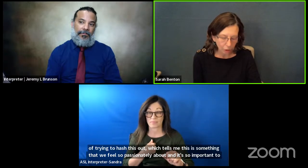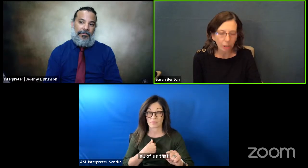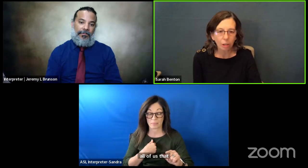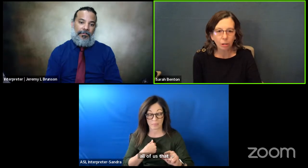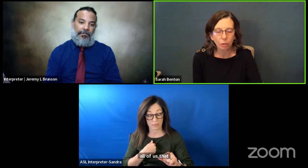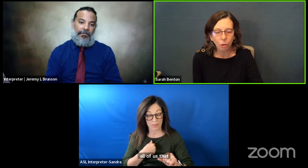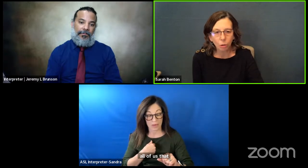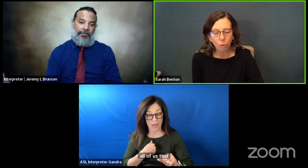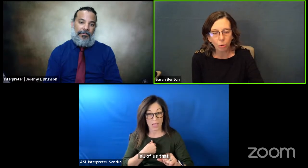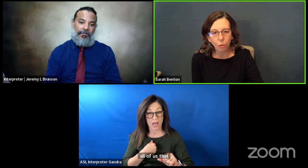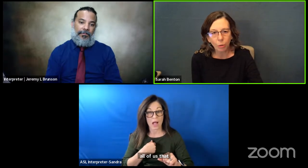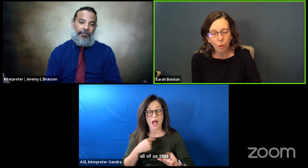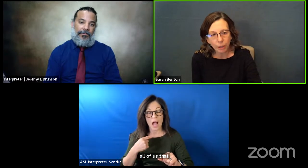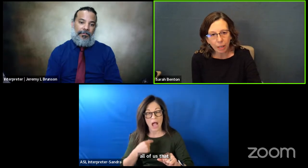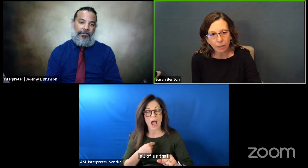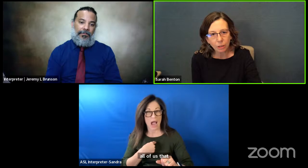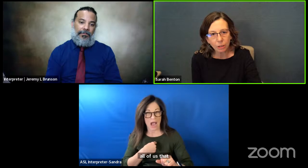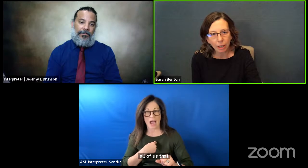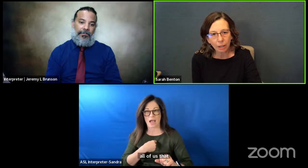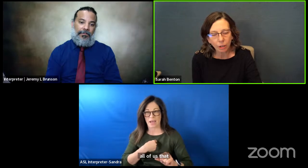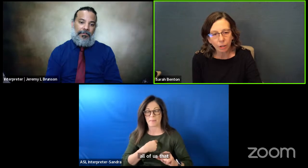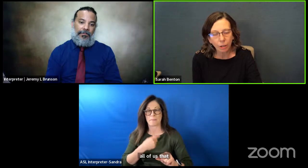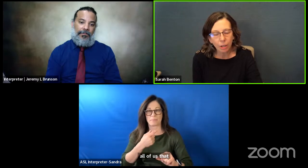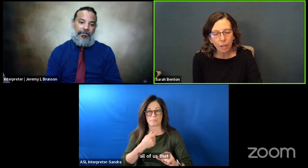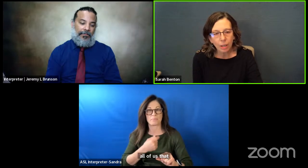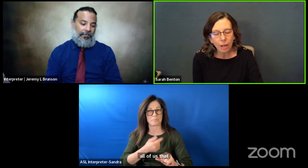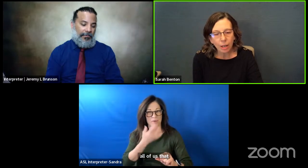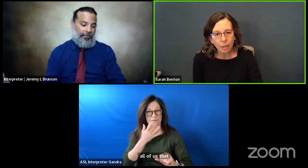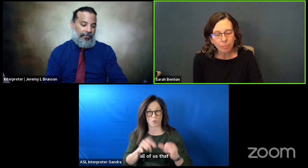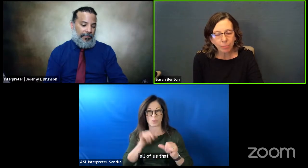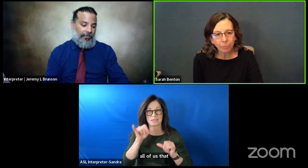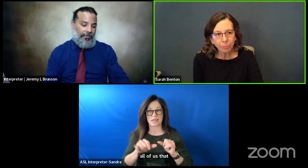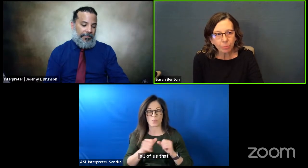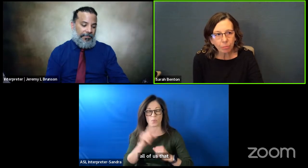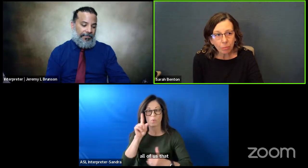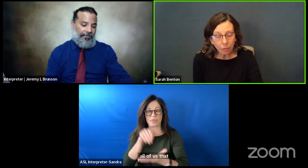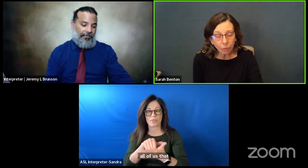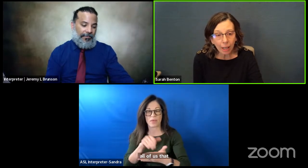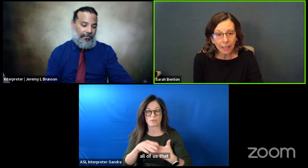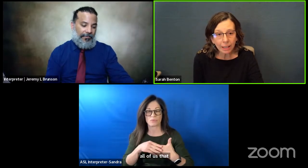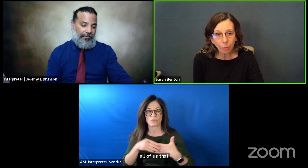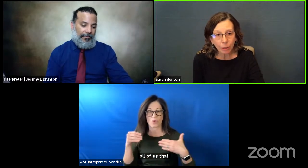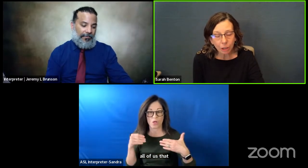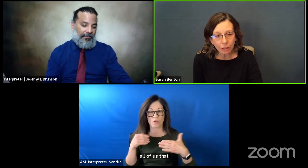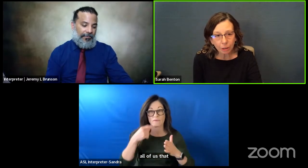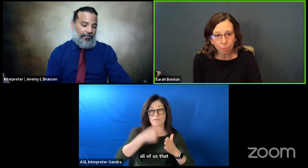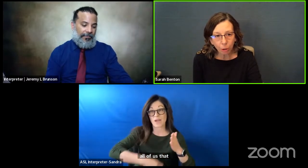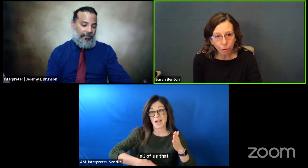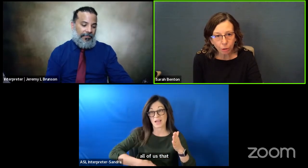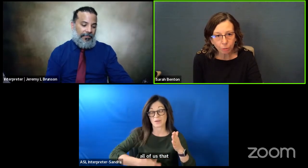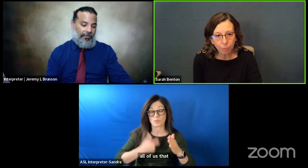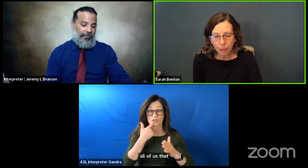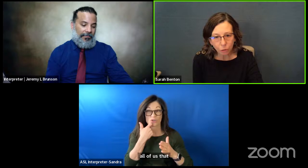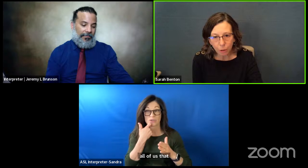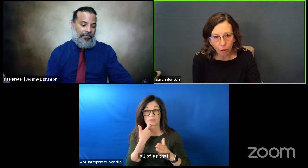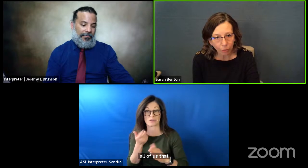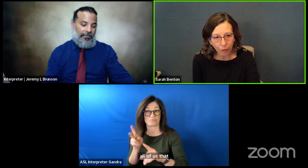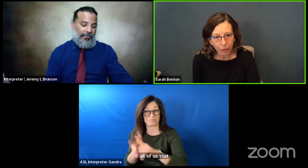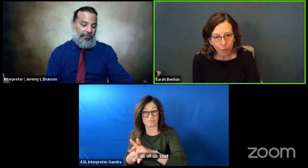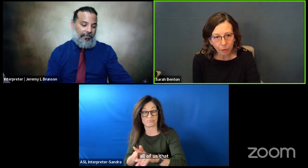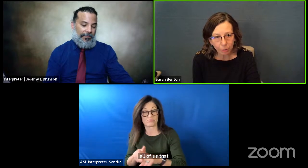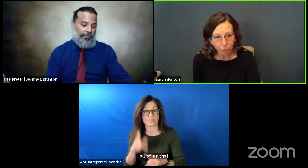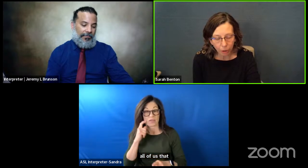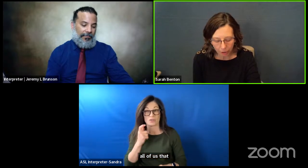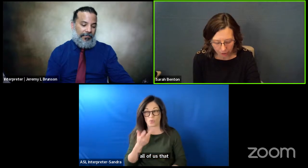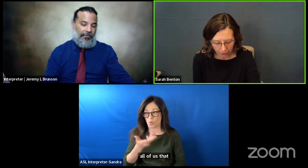stick to the $1,000 fine that we just imposed because we all